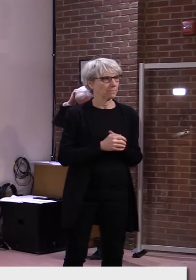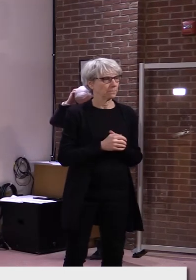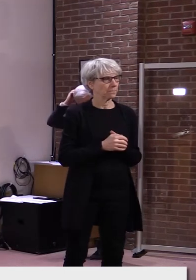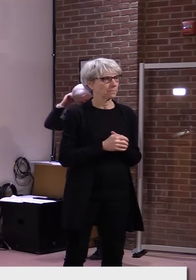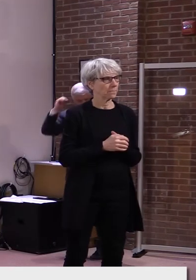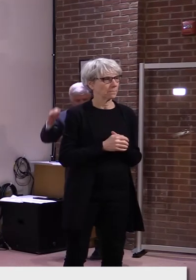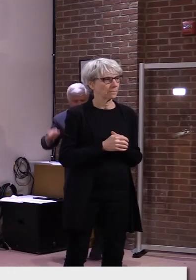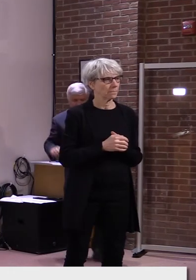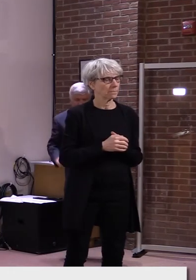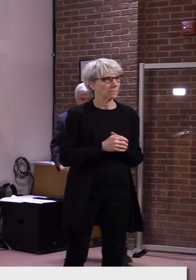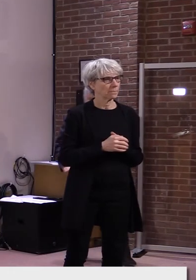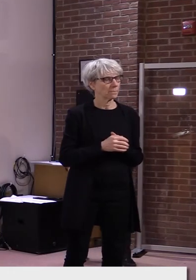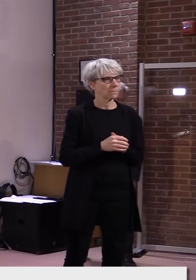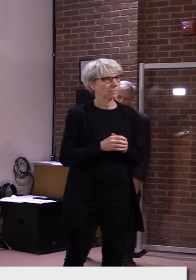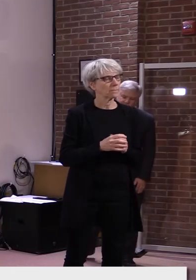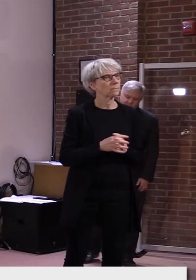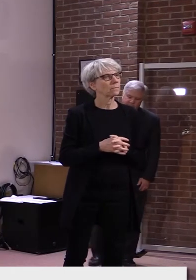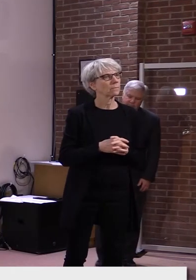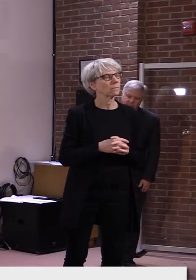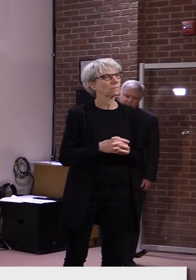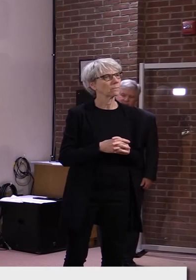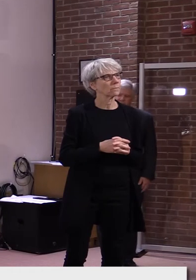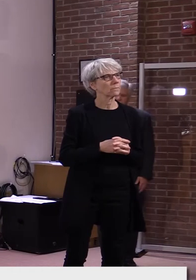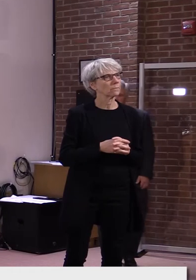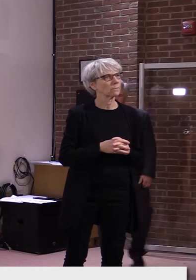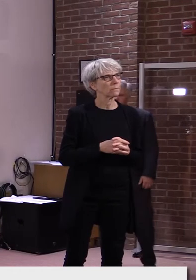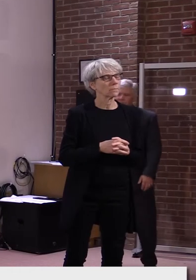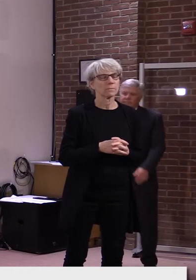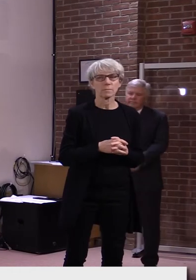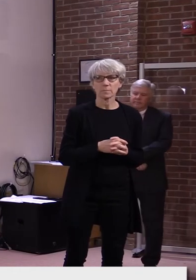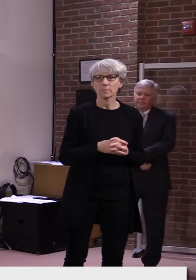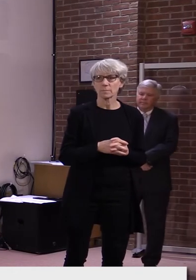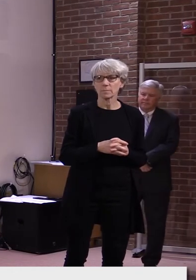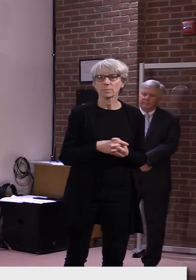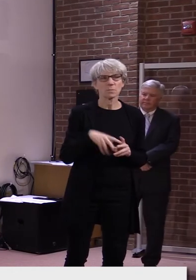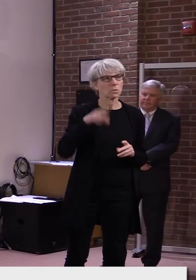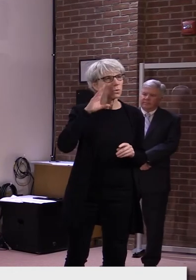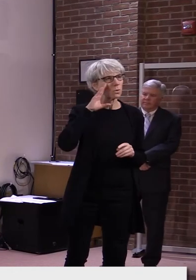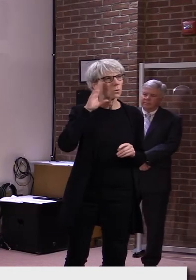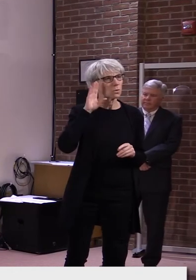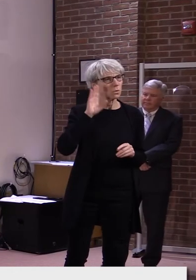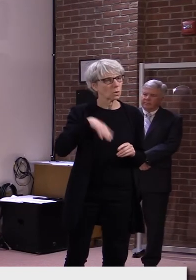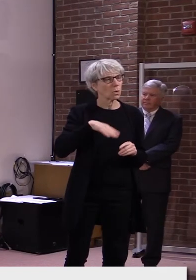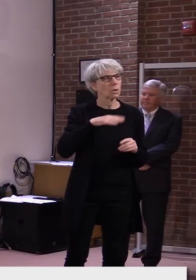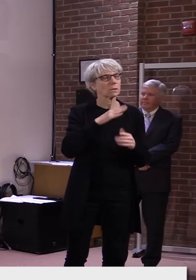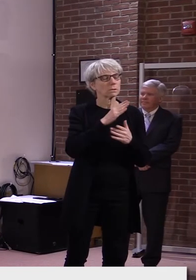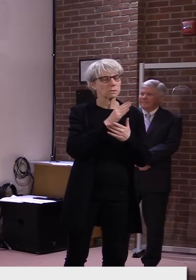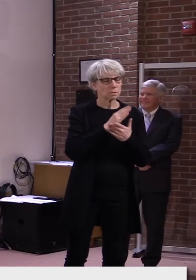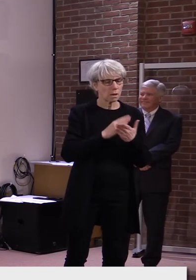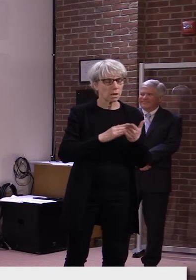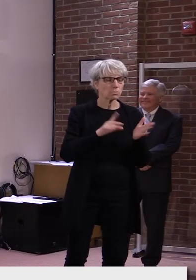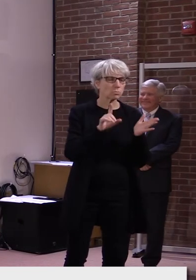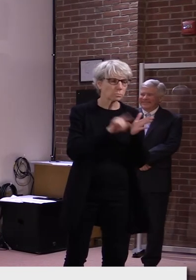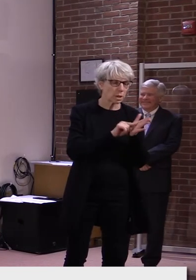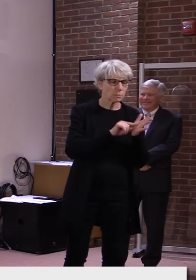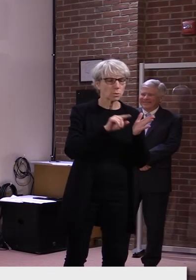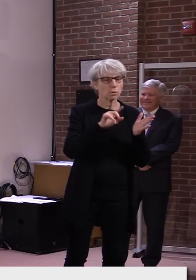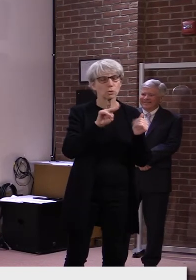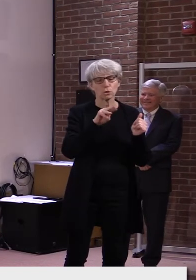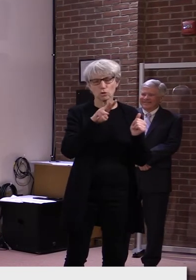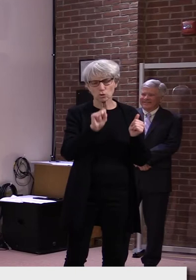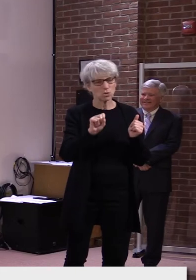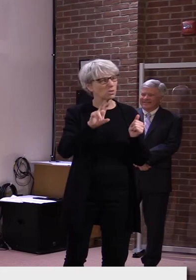Looking at other news media that say they rely on CDC figures, it